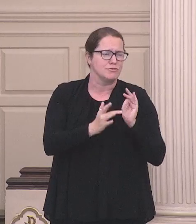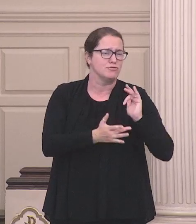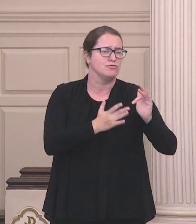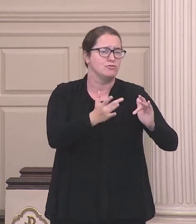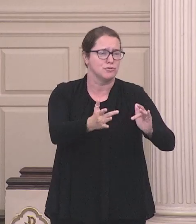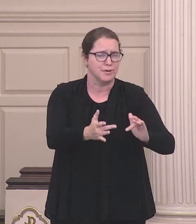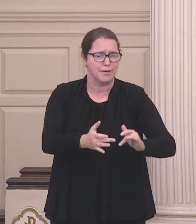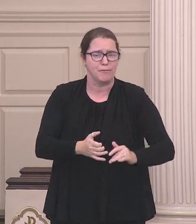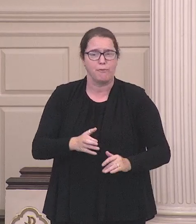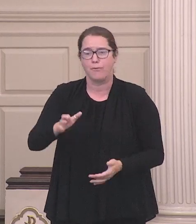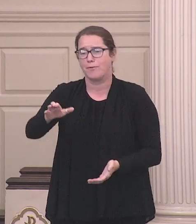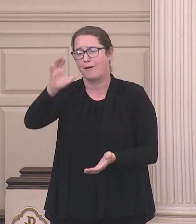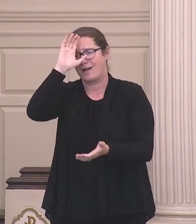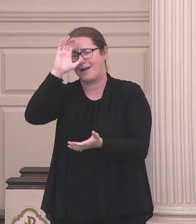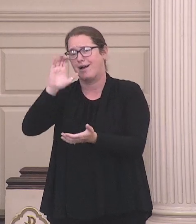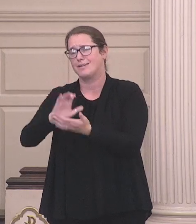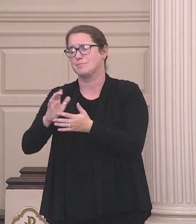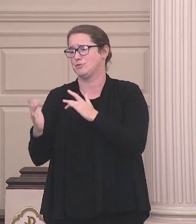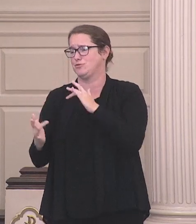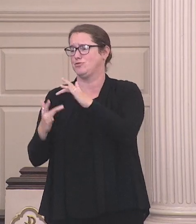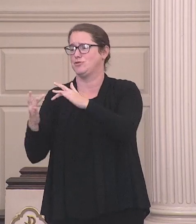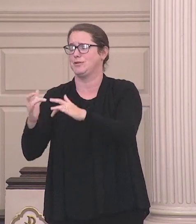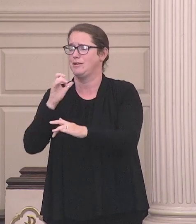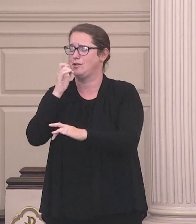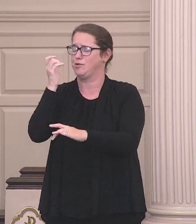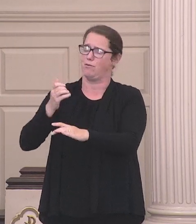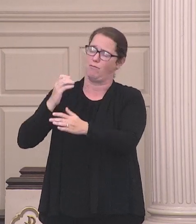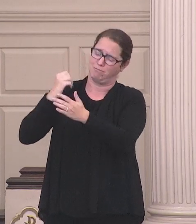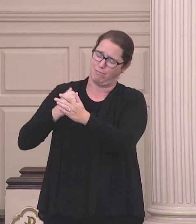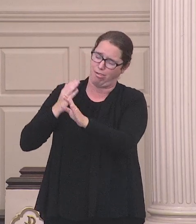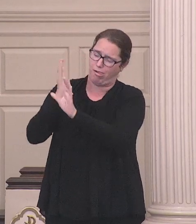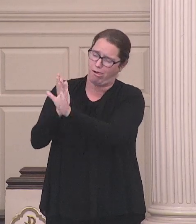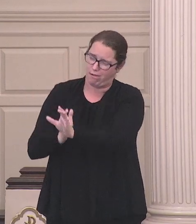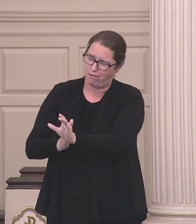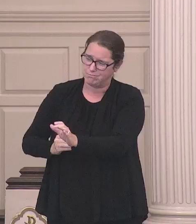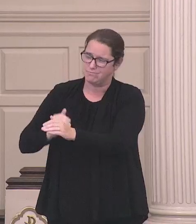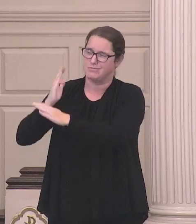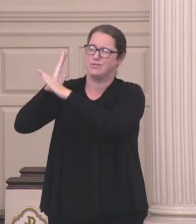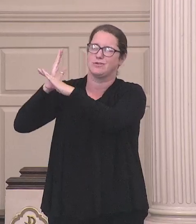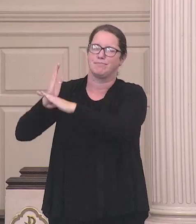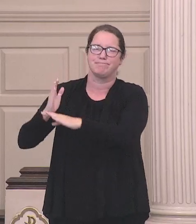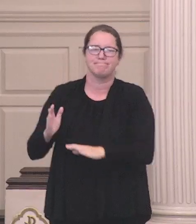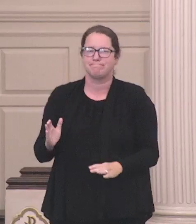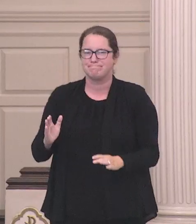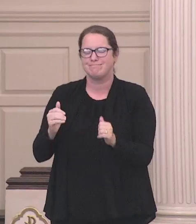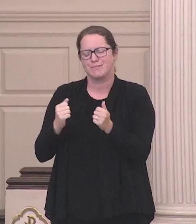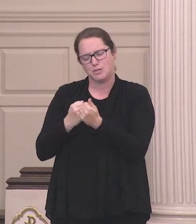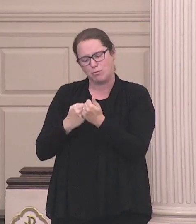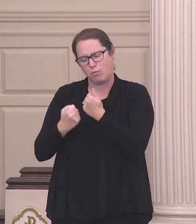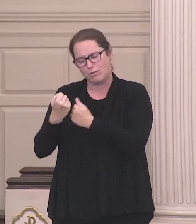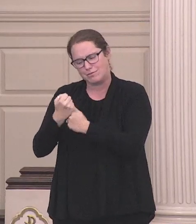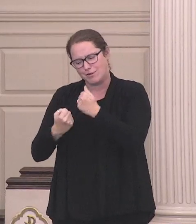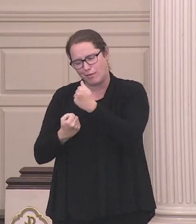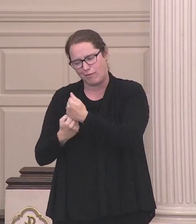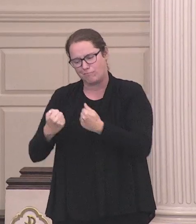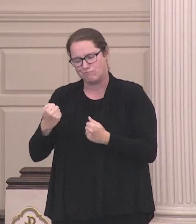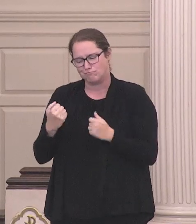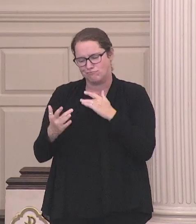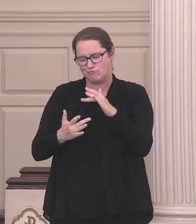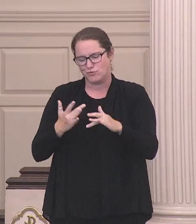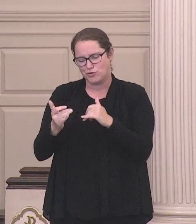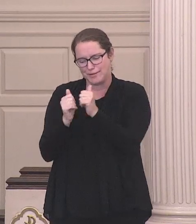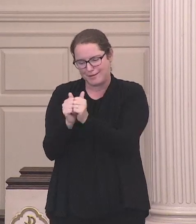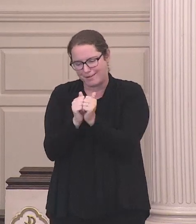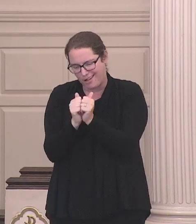husband. Support him, support her, journey together. I think it is good that we